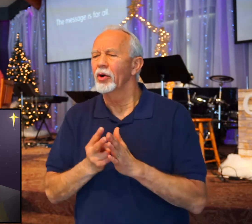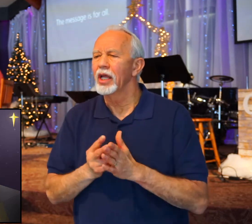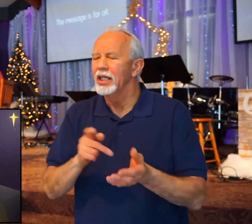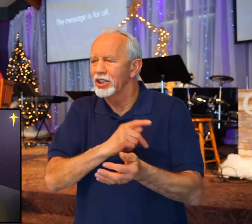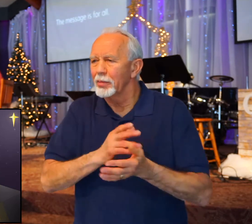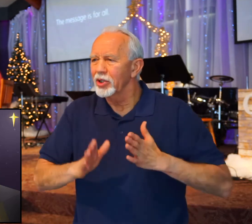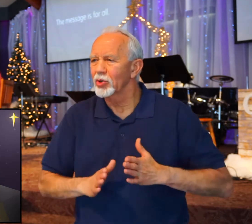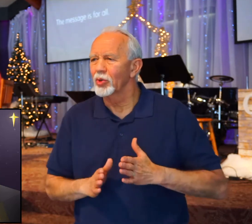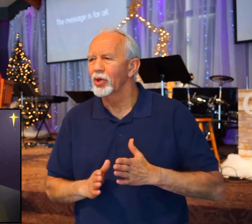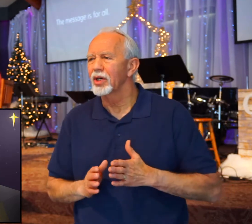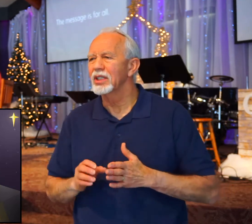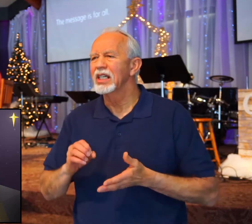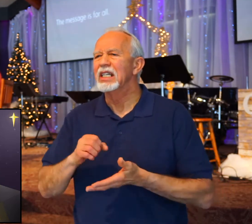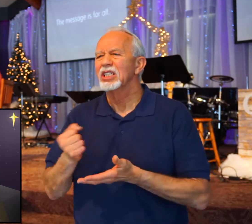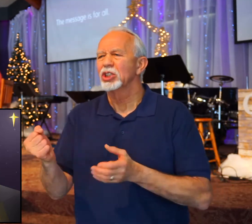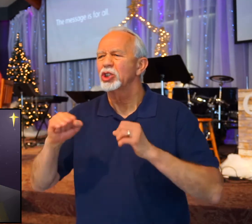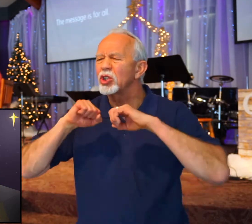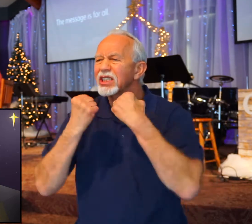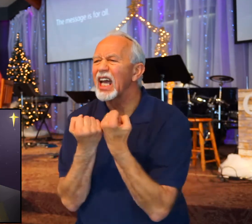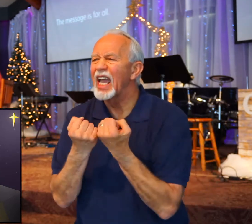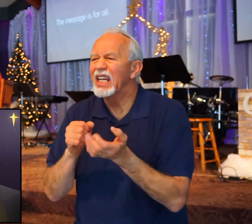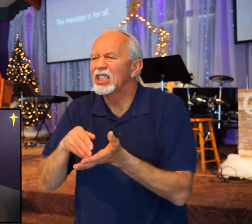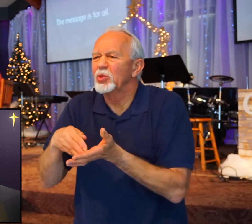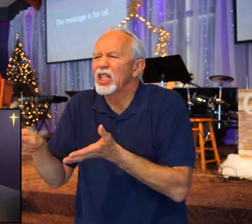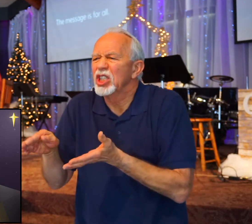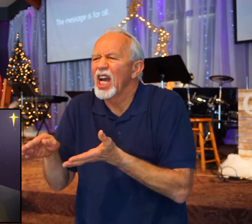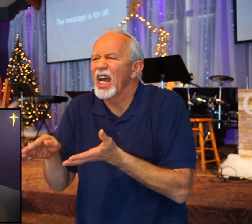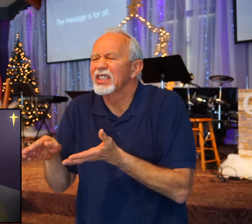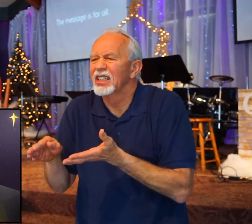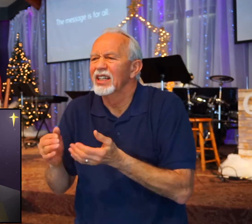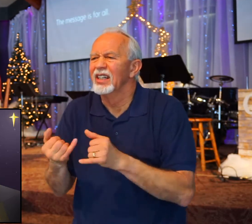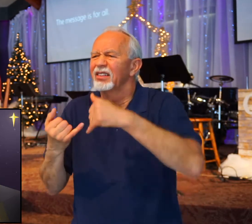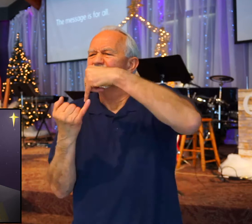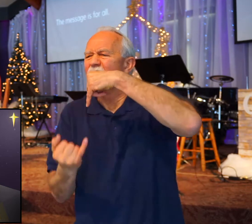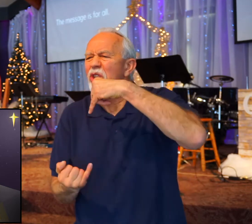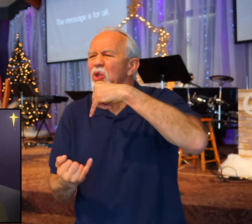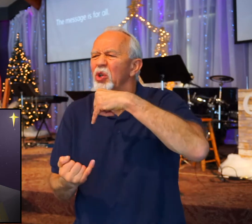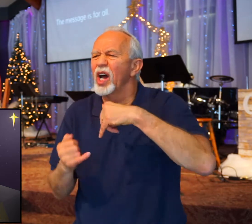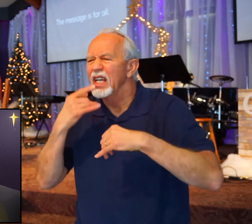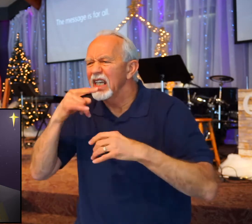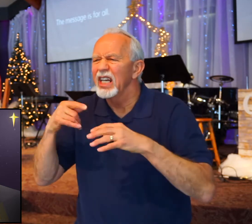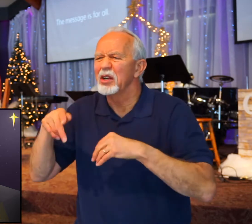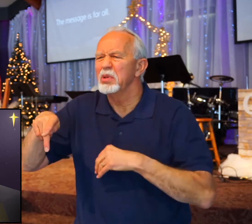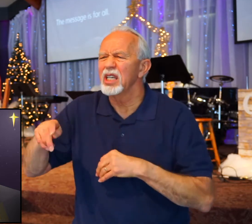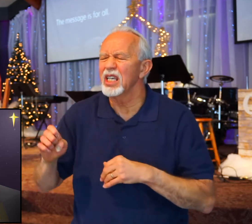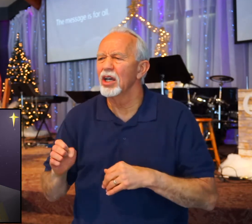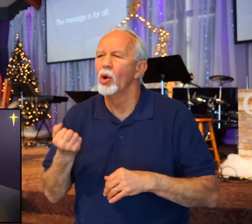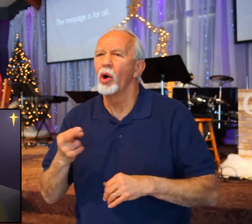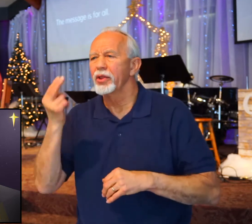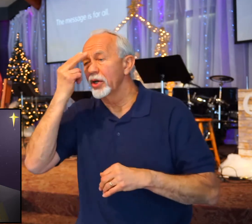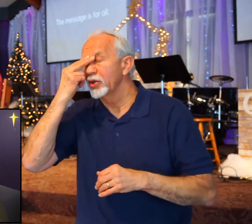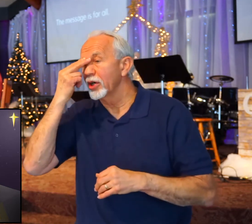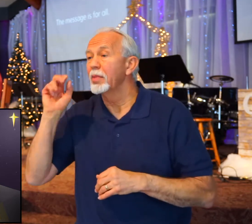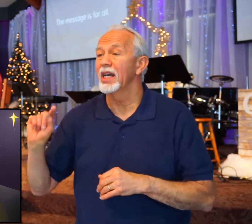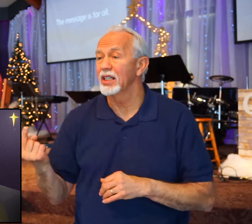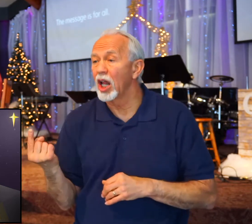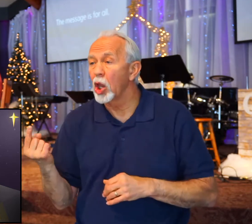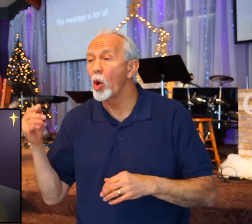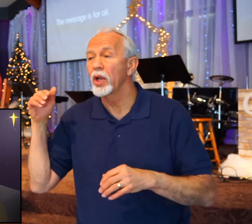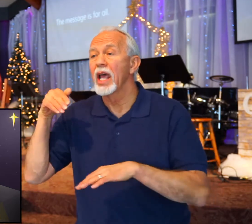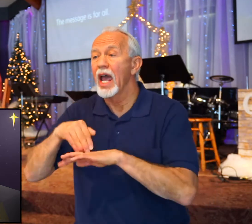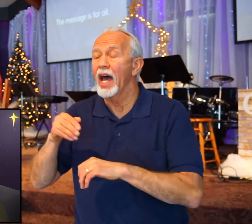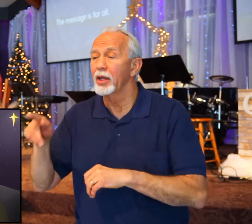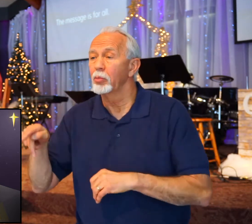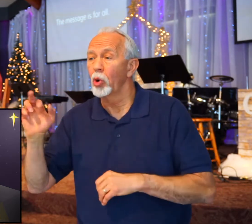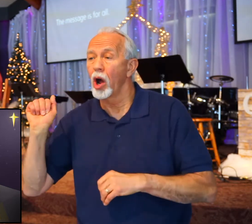were society's misfits. They were the scrawny kid in PE, or the nerd by himself at the prom. They